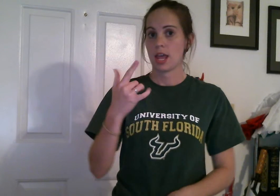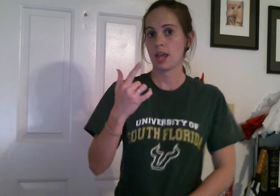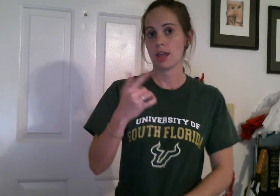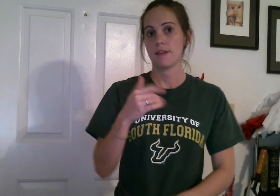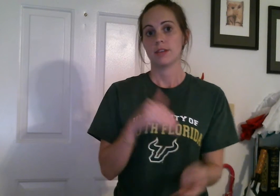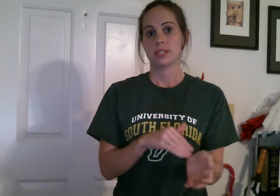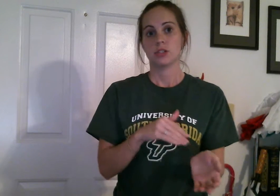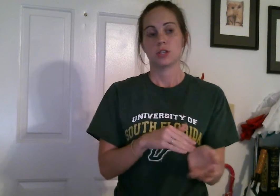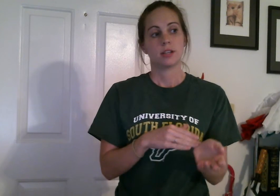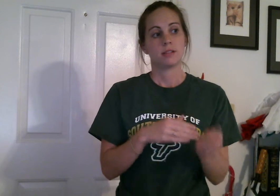coding.